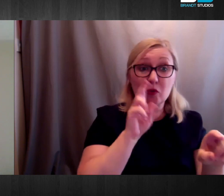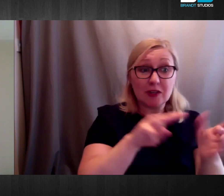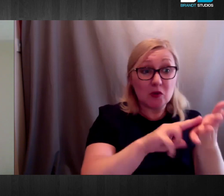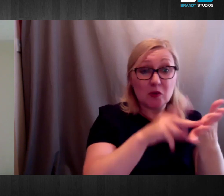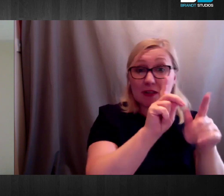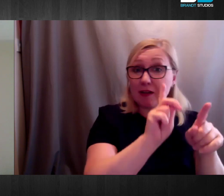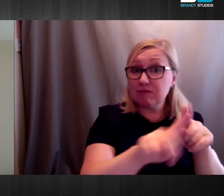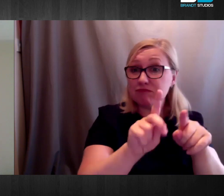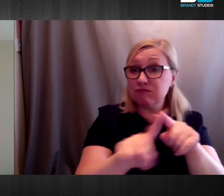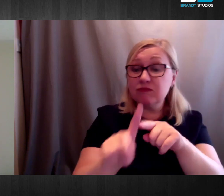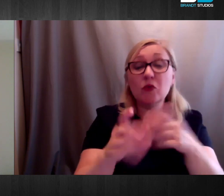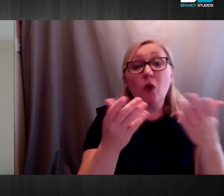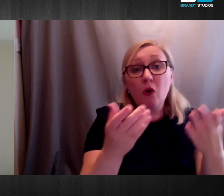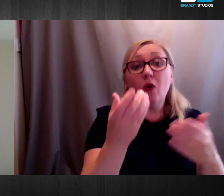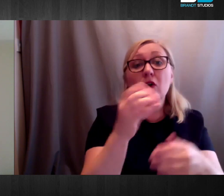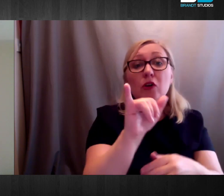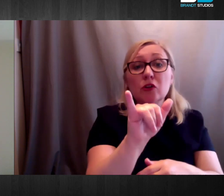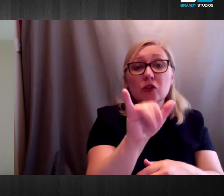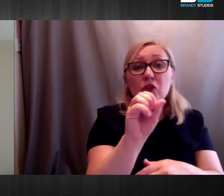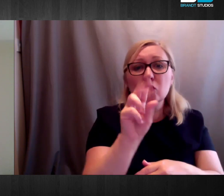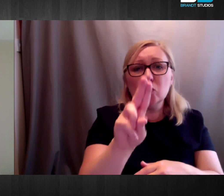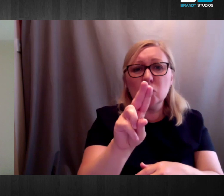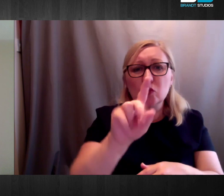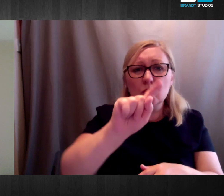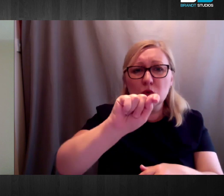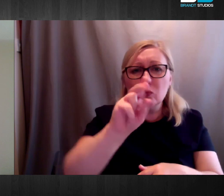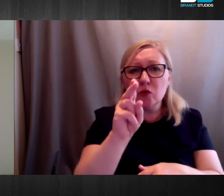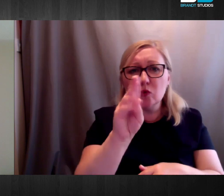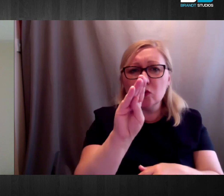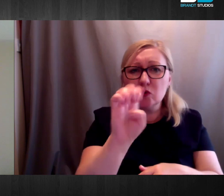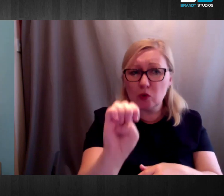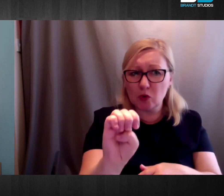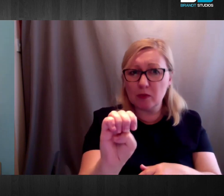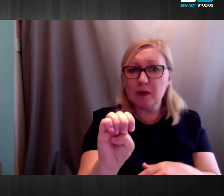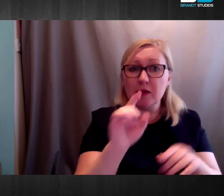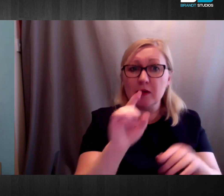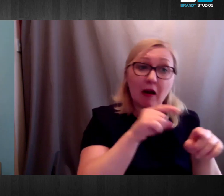with people of my age, younger and older.